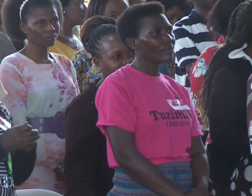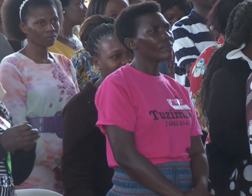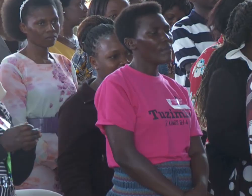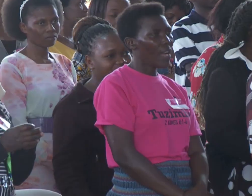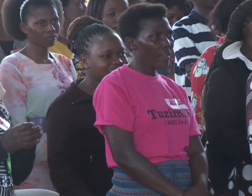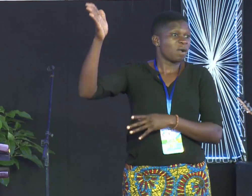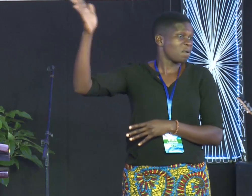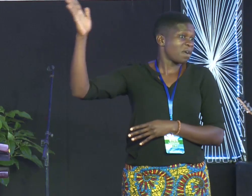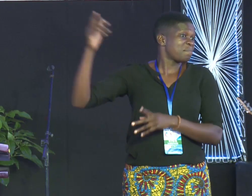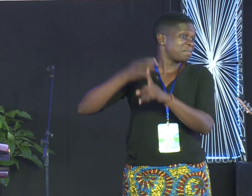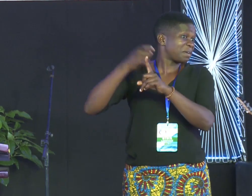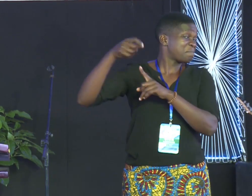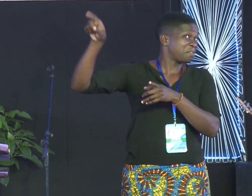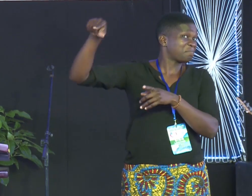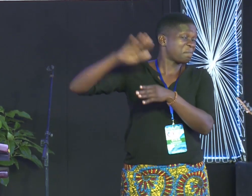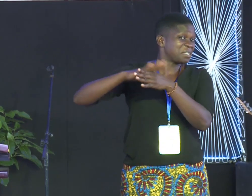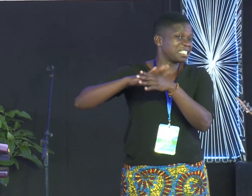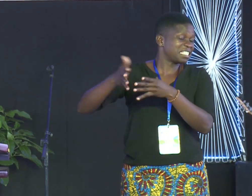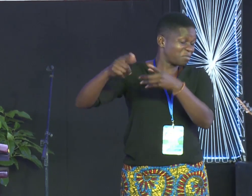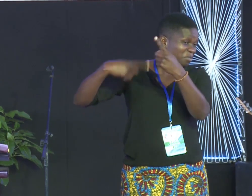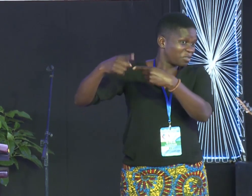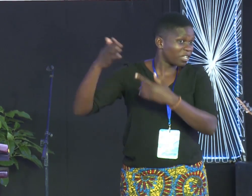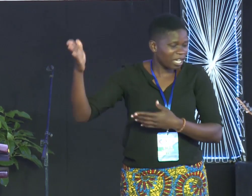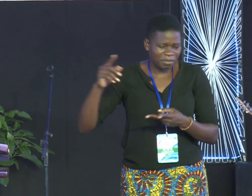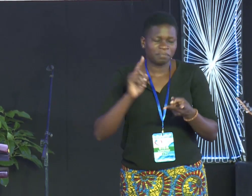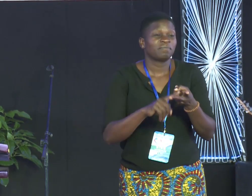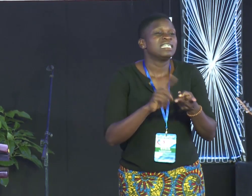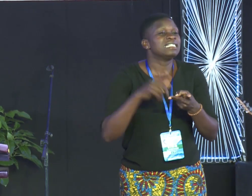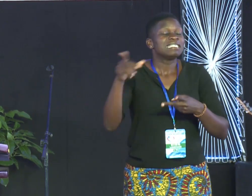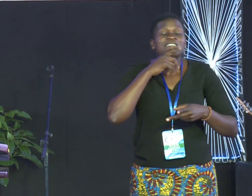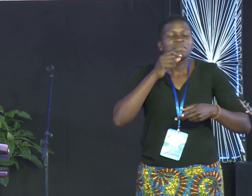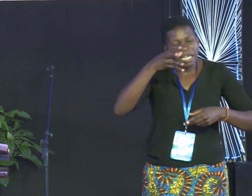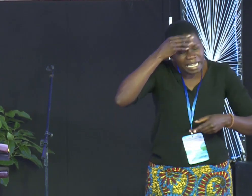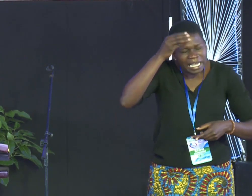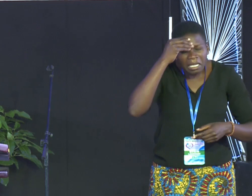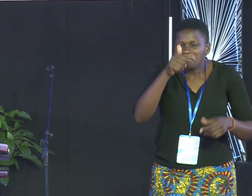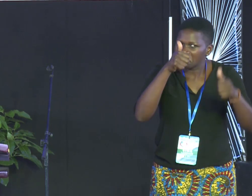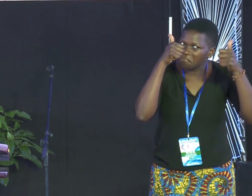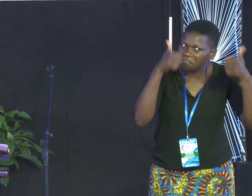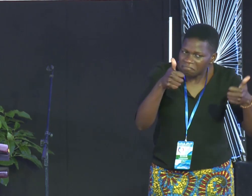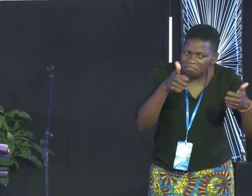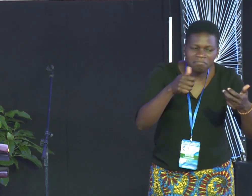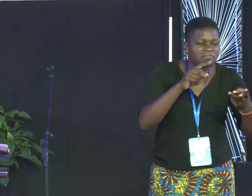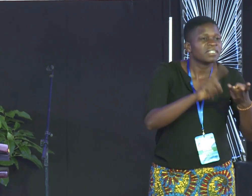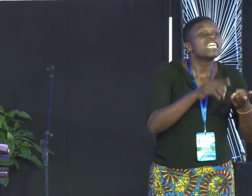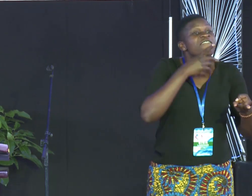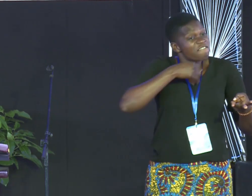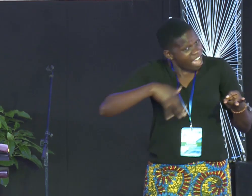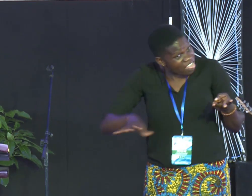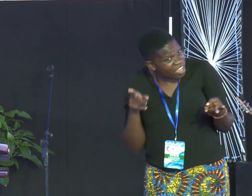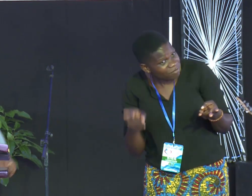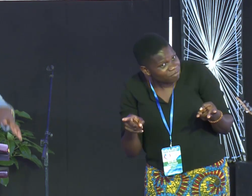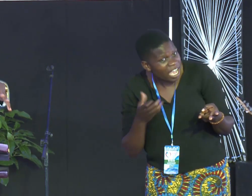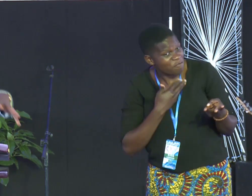business chi. He's a real businessman. Msajja muivu. He's educated. Tata.